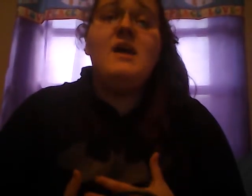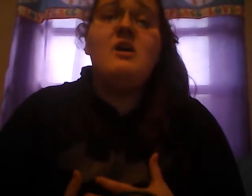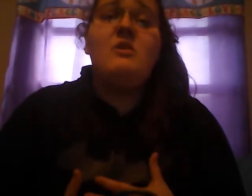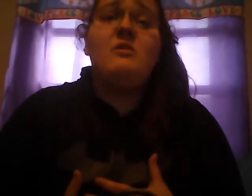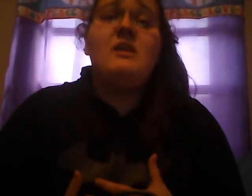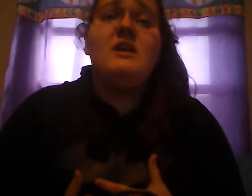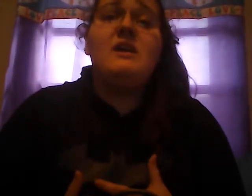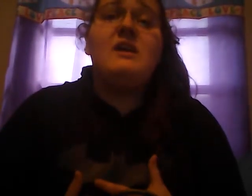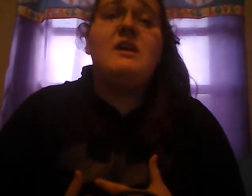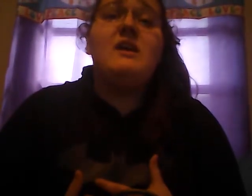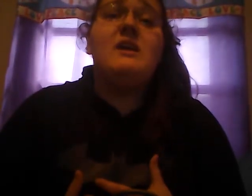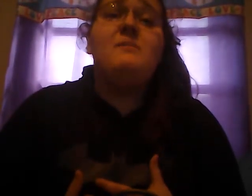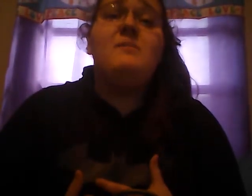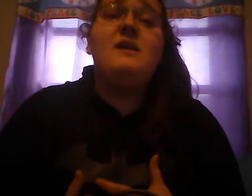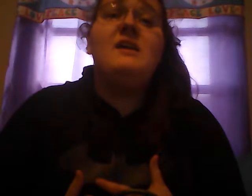marry me?